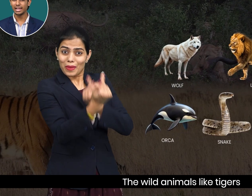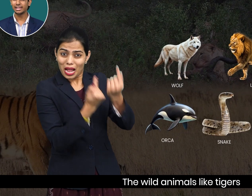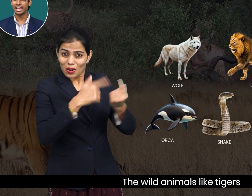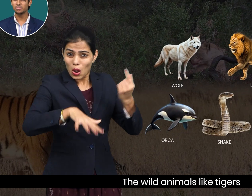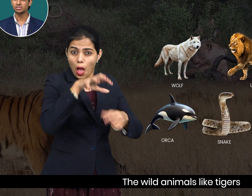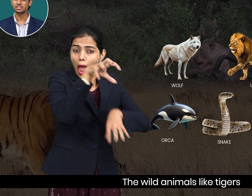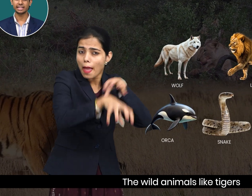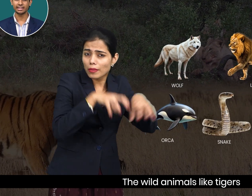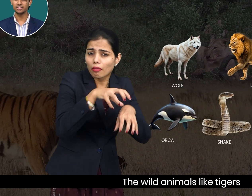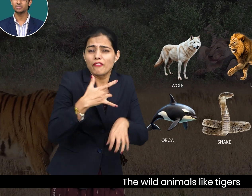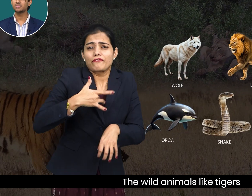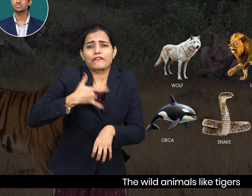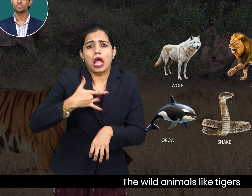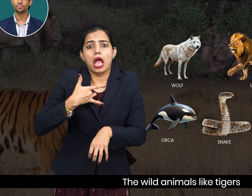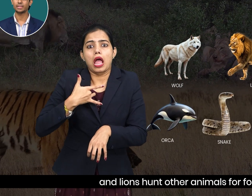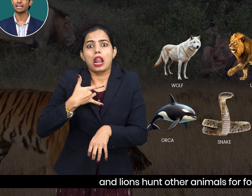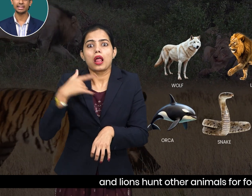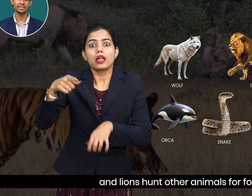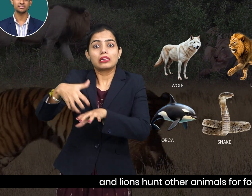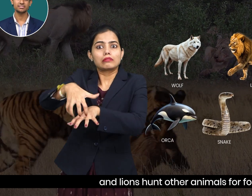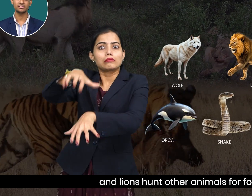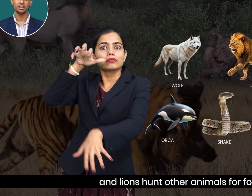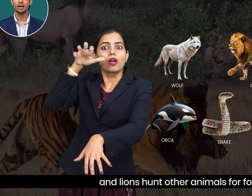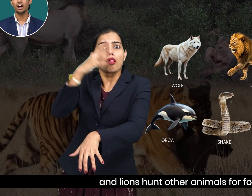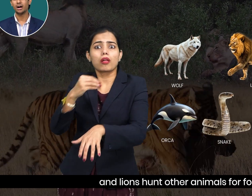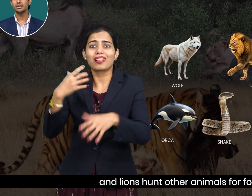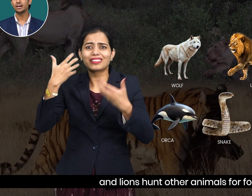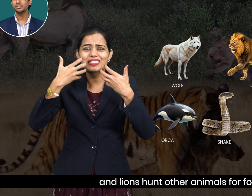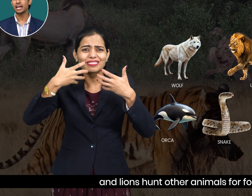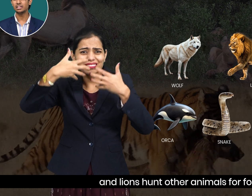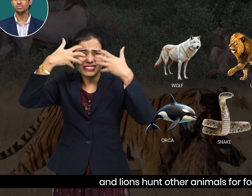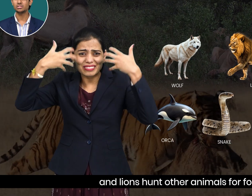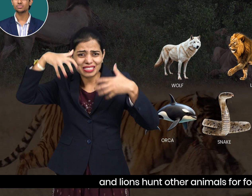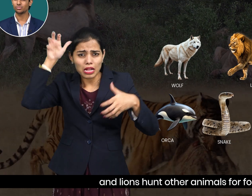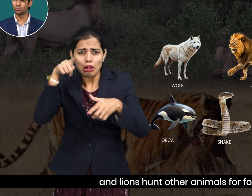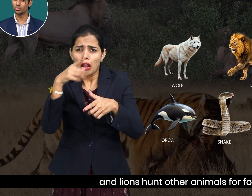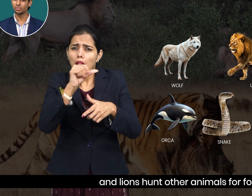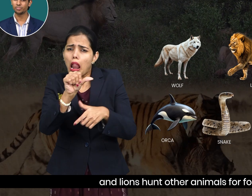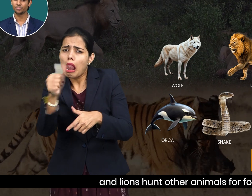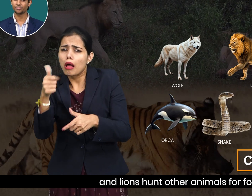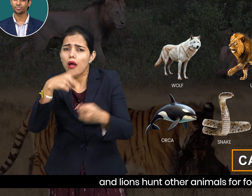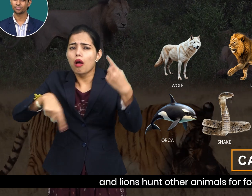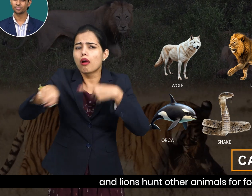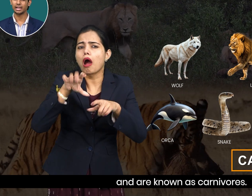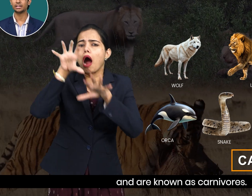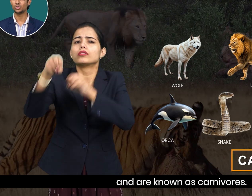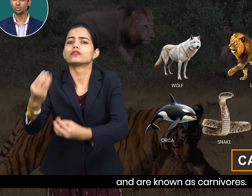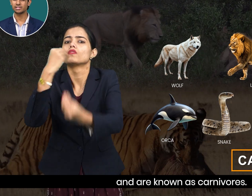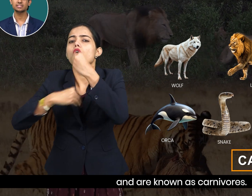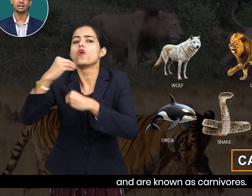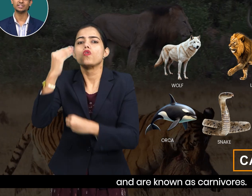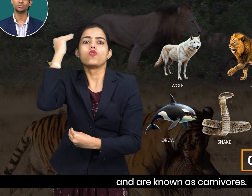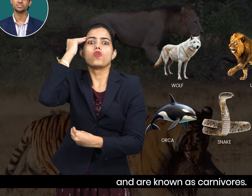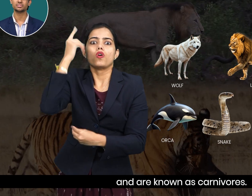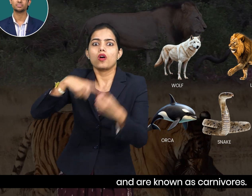The wild animals like tigers and lions hunt other animals for food and are known